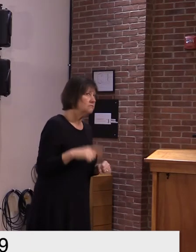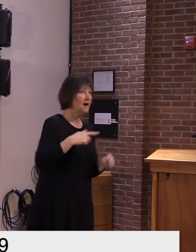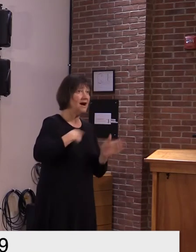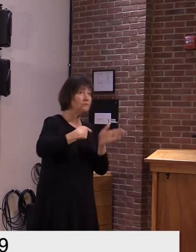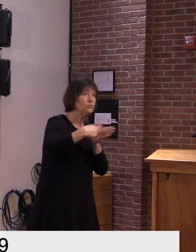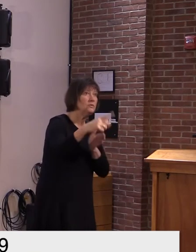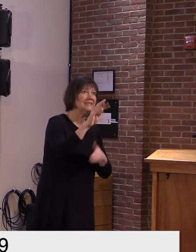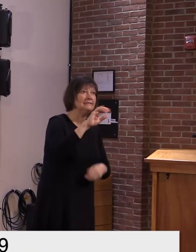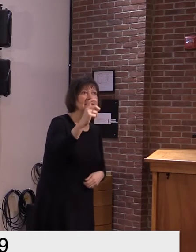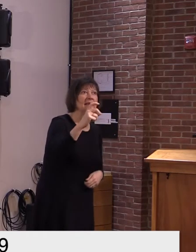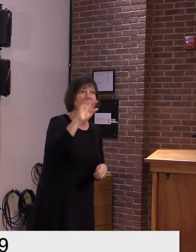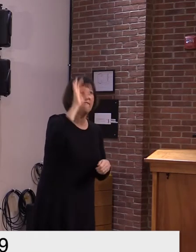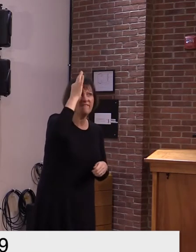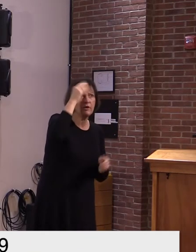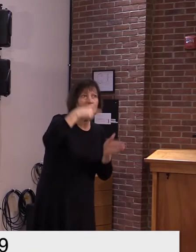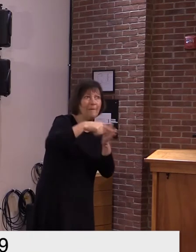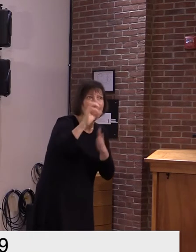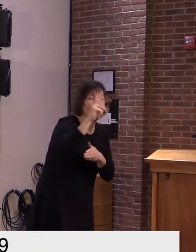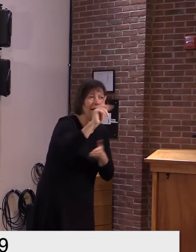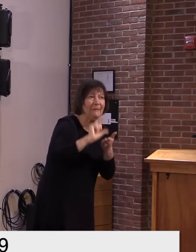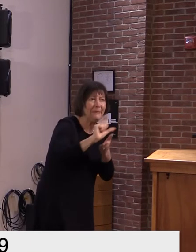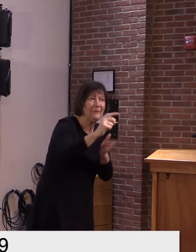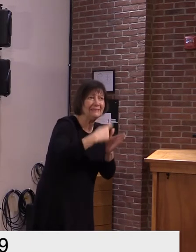tax on that money,